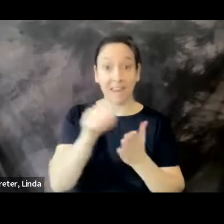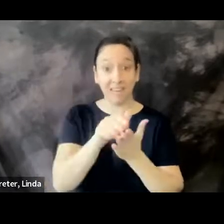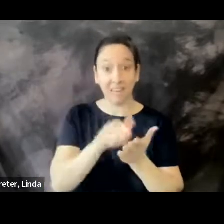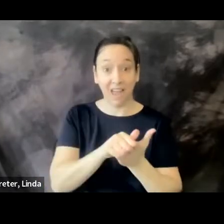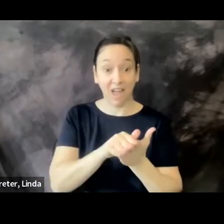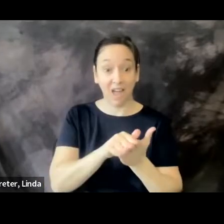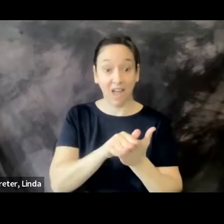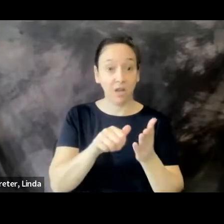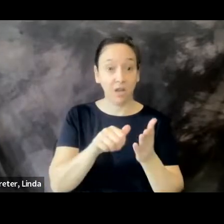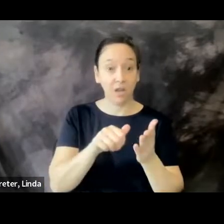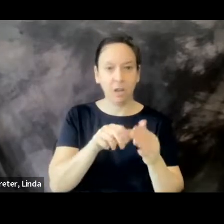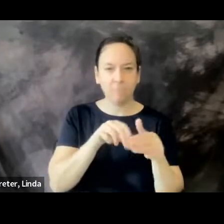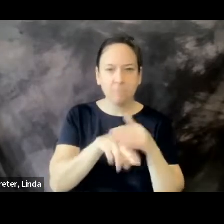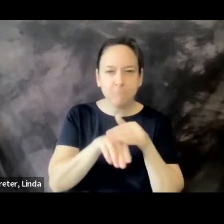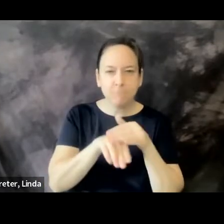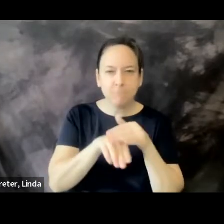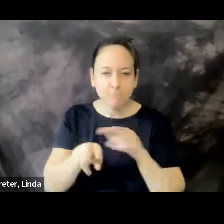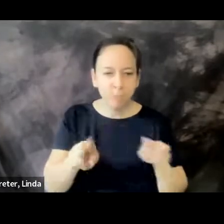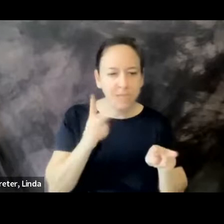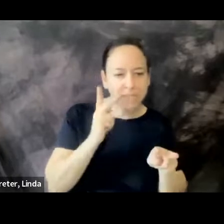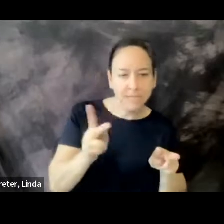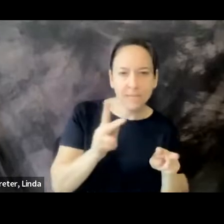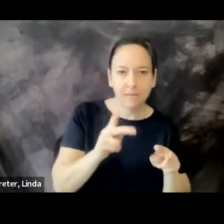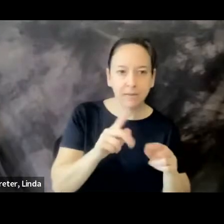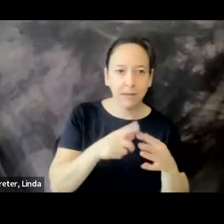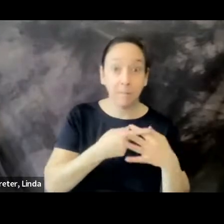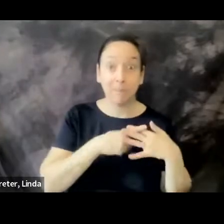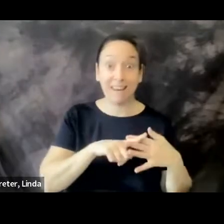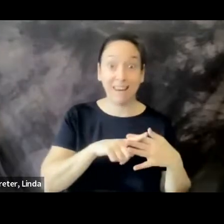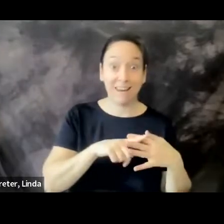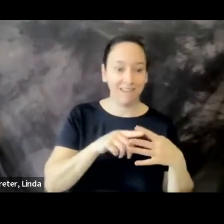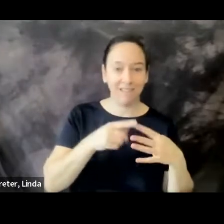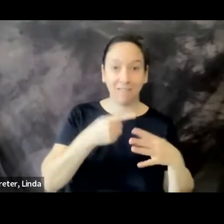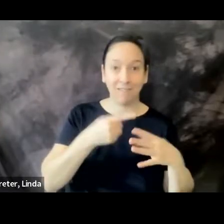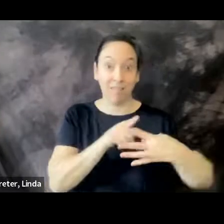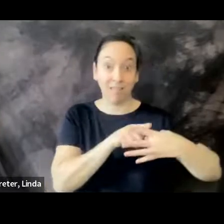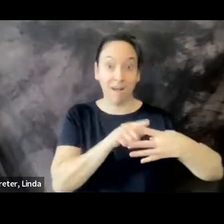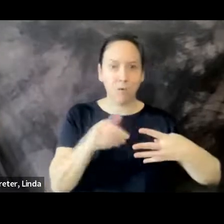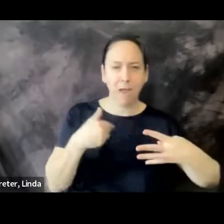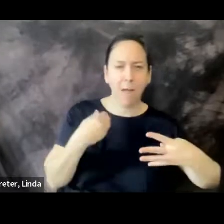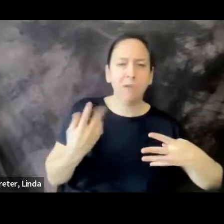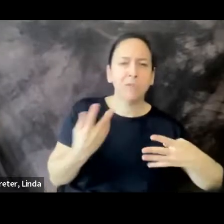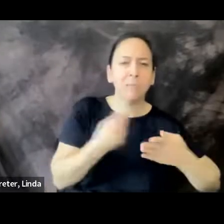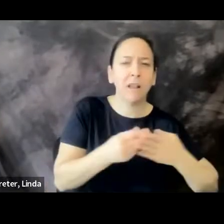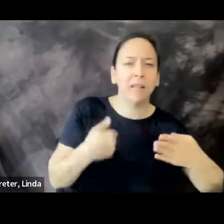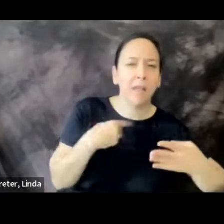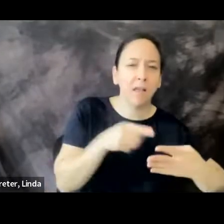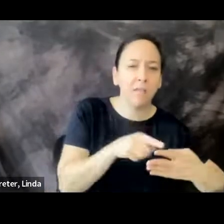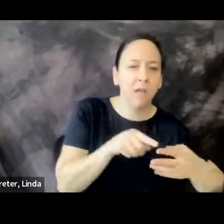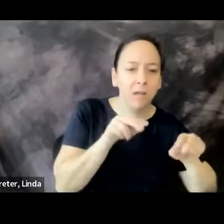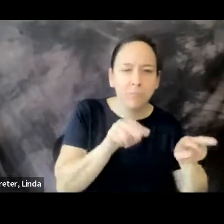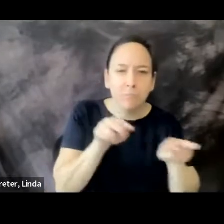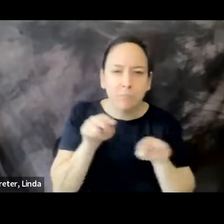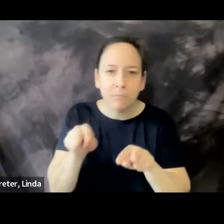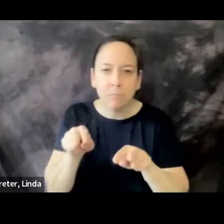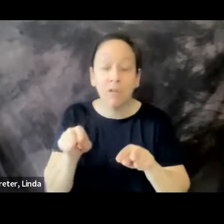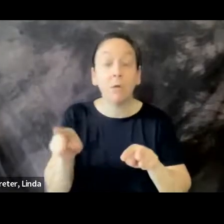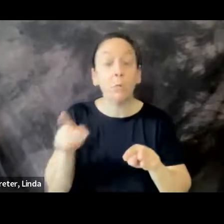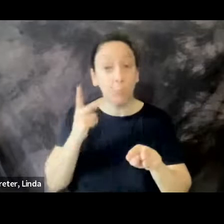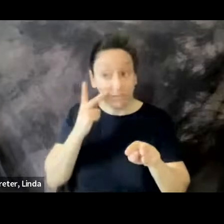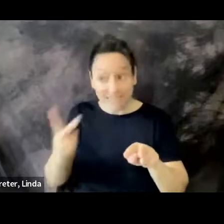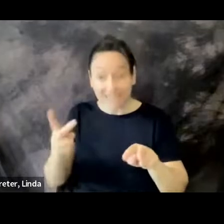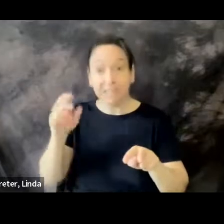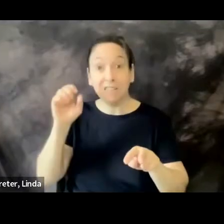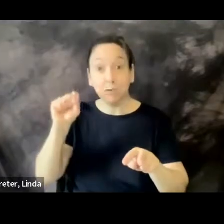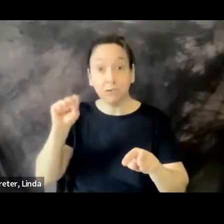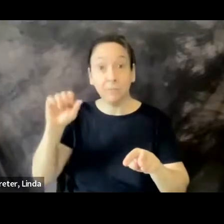what money is there at the beginning of the month. We've also seen instances where the Social Security